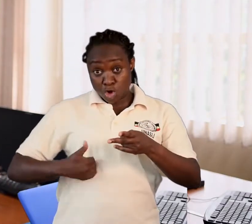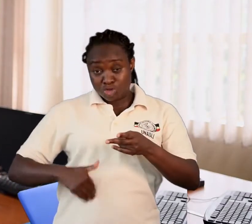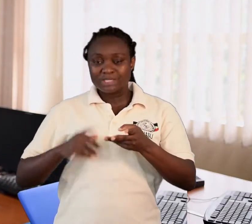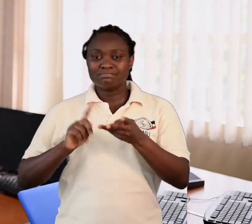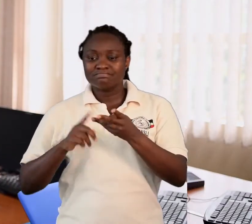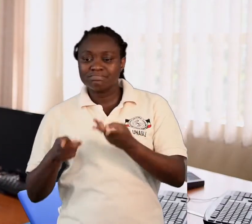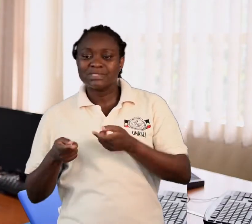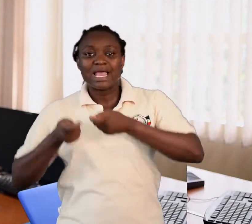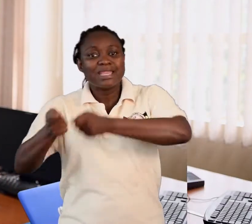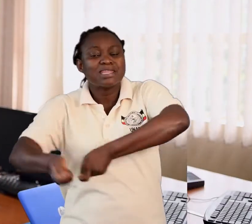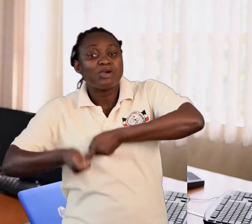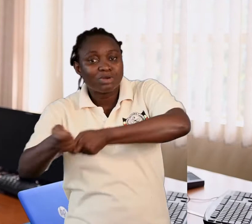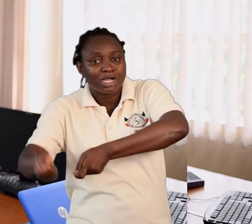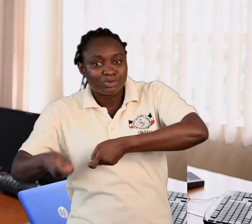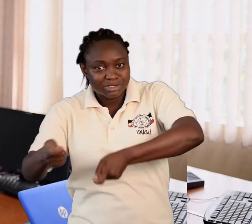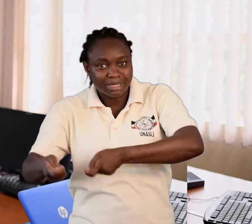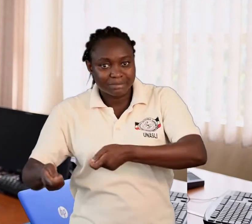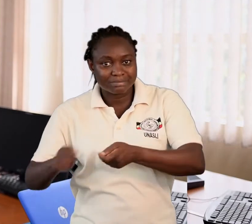agriculture.